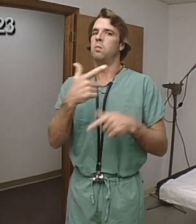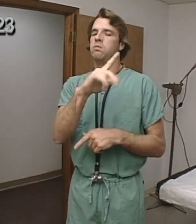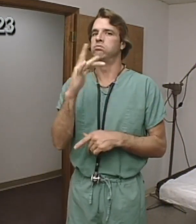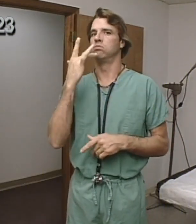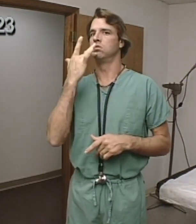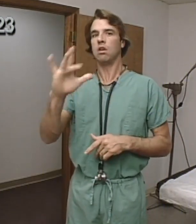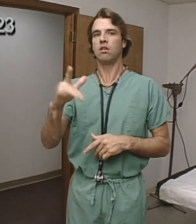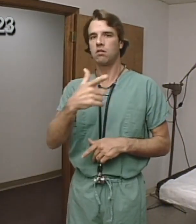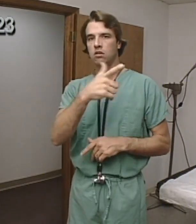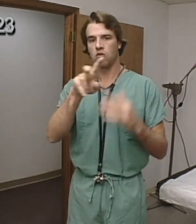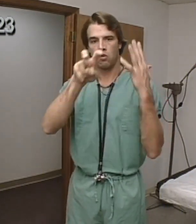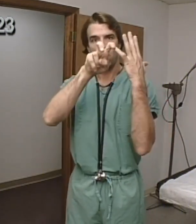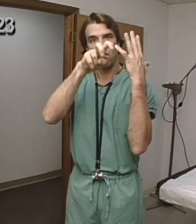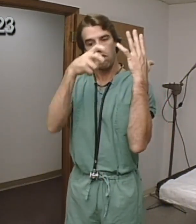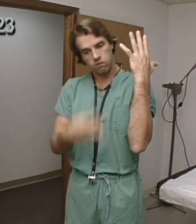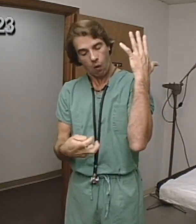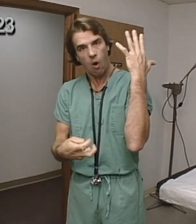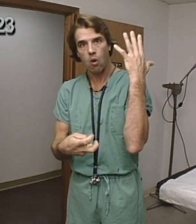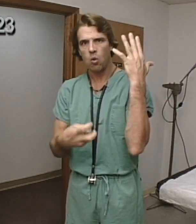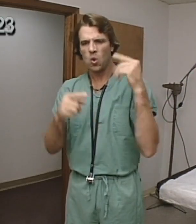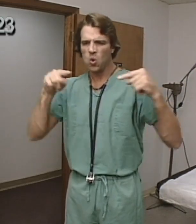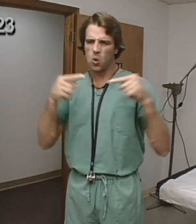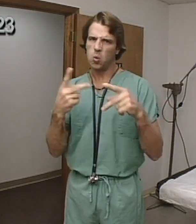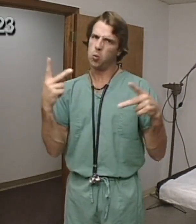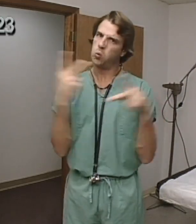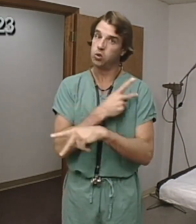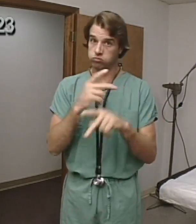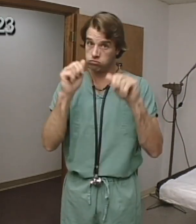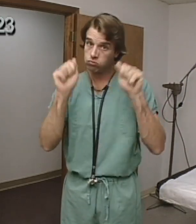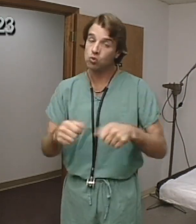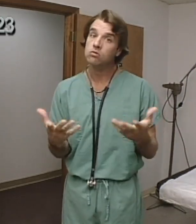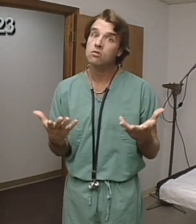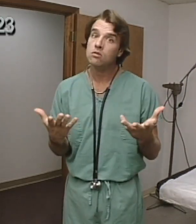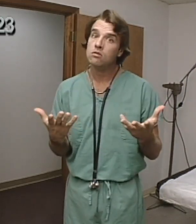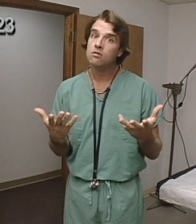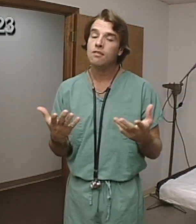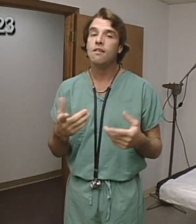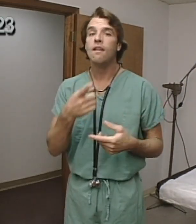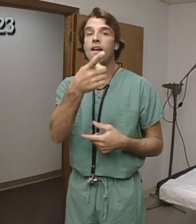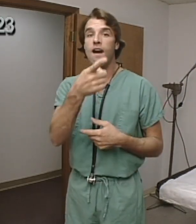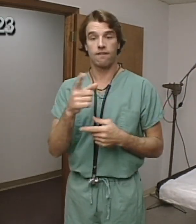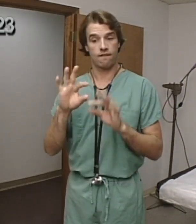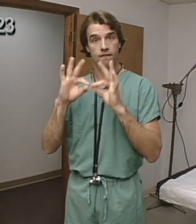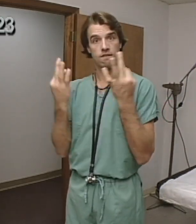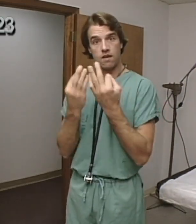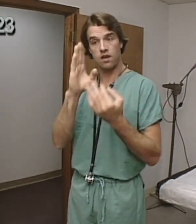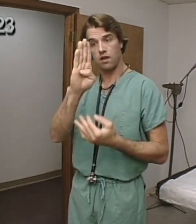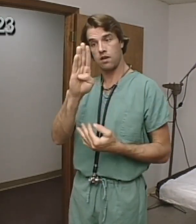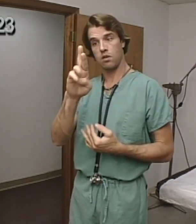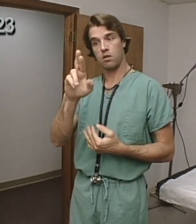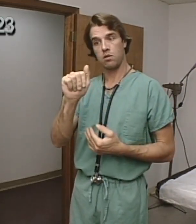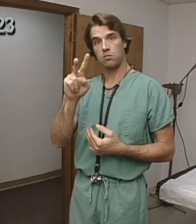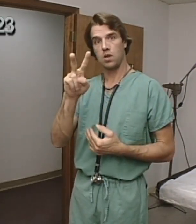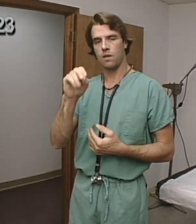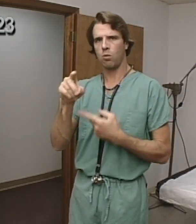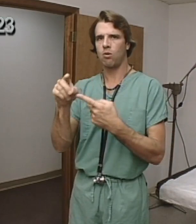Scott was very lucky. He could have really hurt himself falling out of that tree. And the Bravo